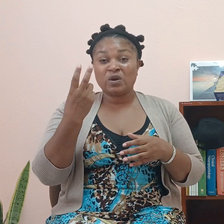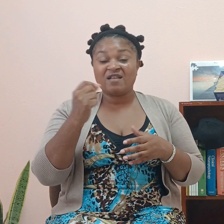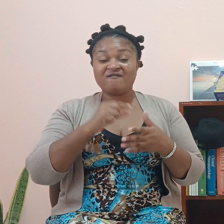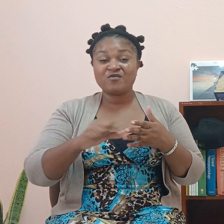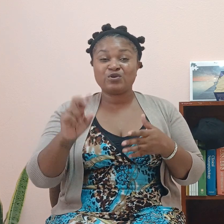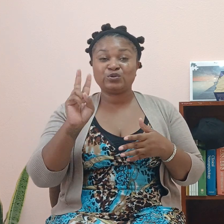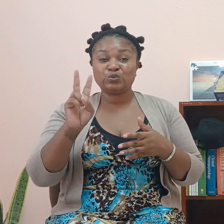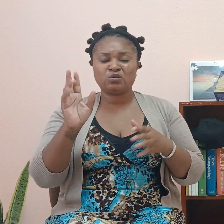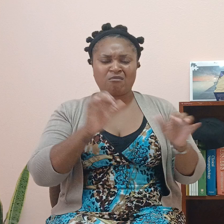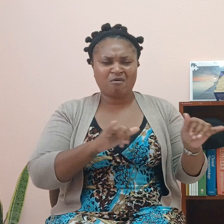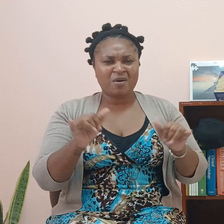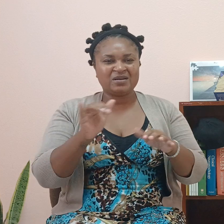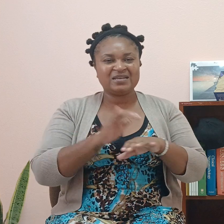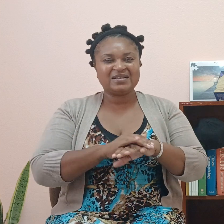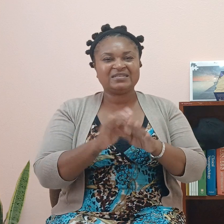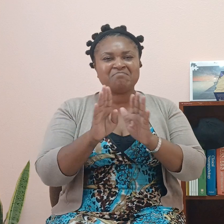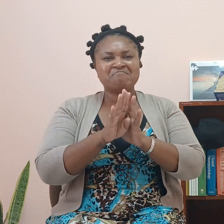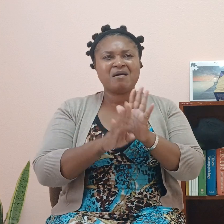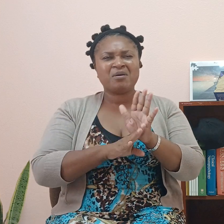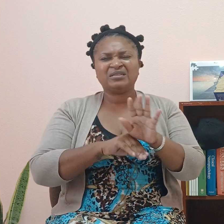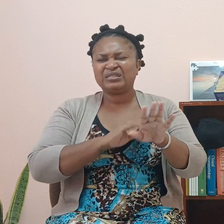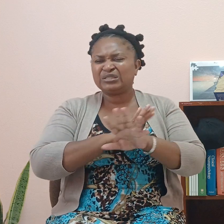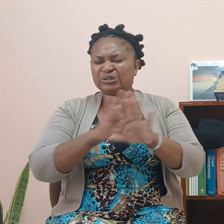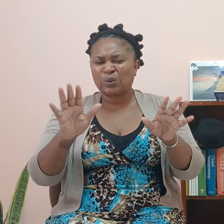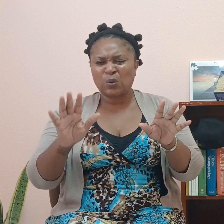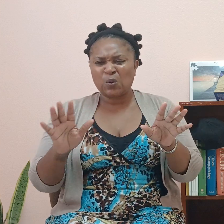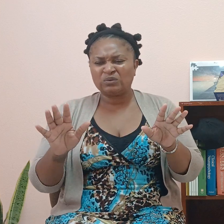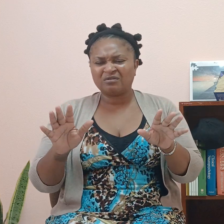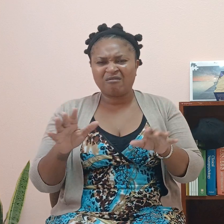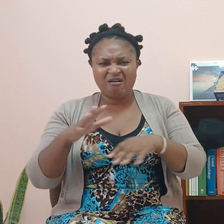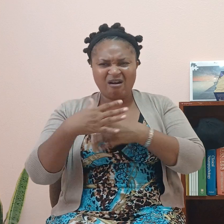Don't be conformed to the patterns of this world,